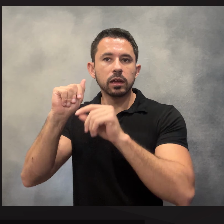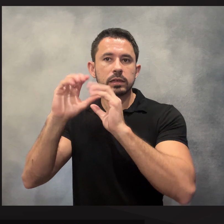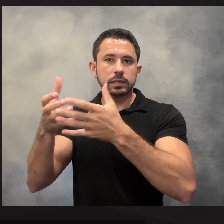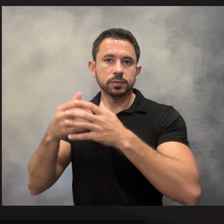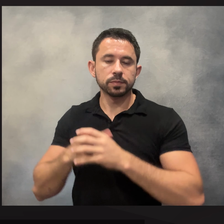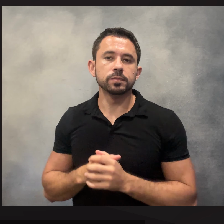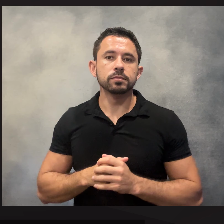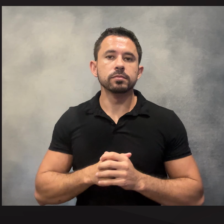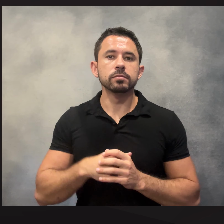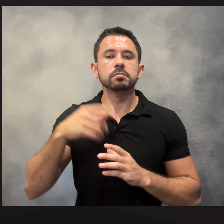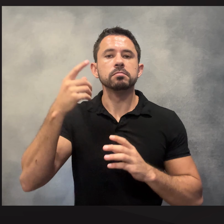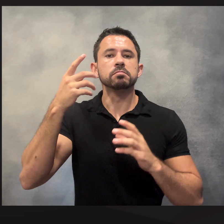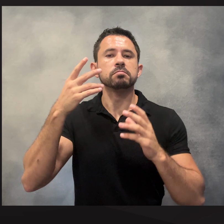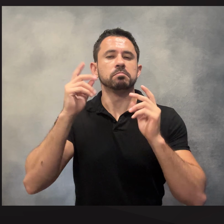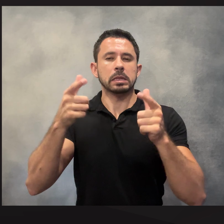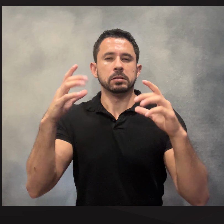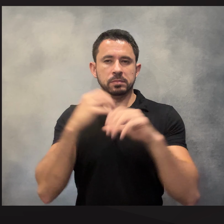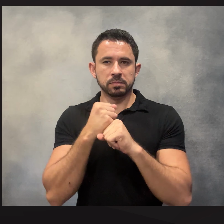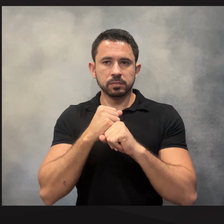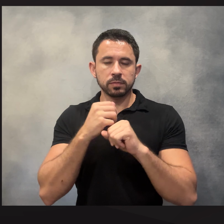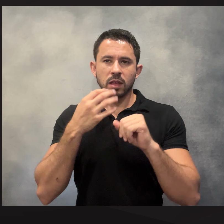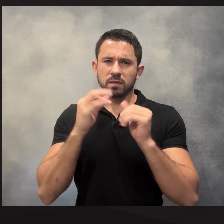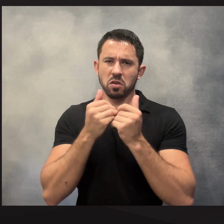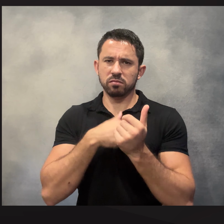For a quick recap as to how we got here,